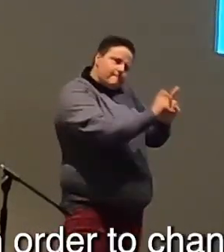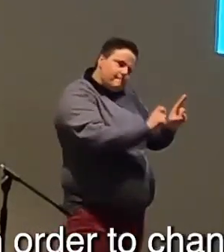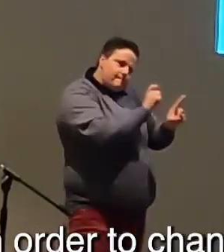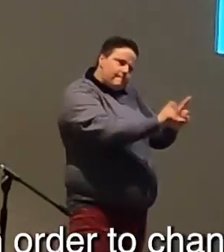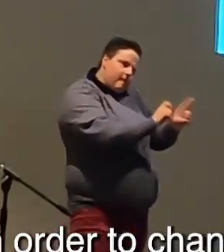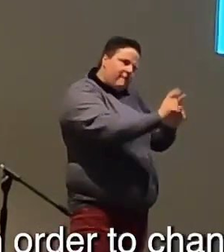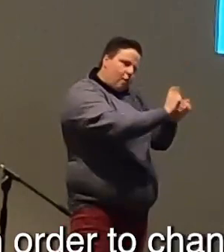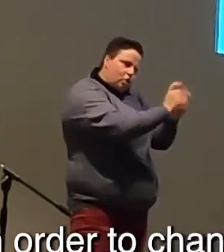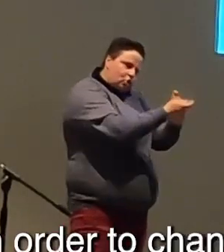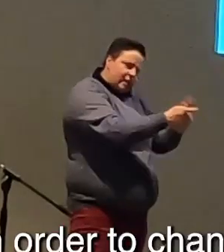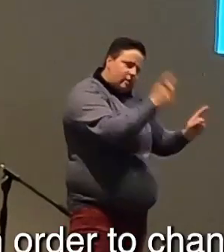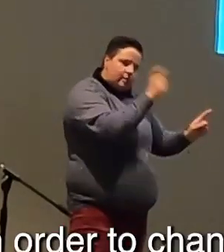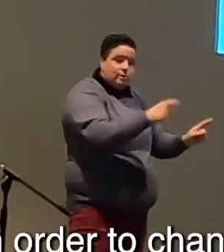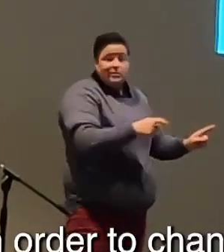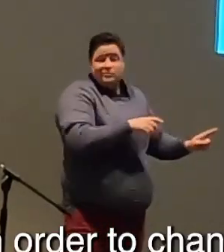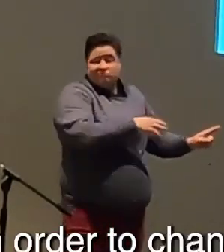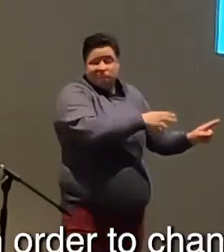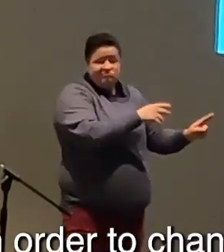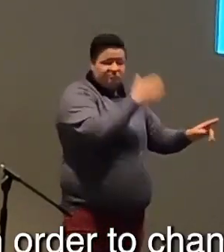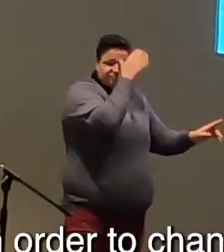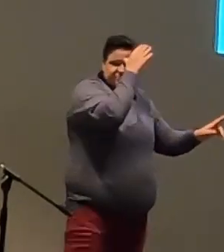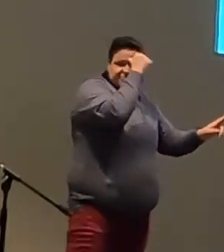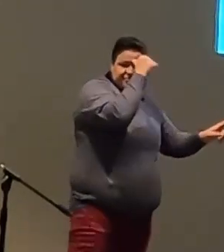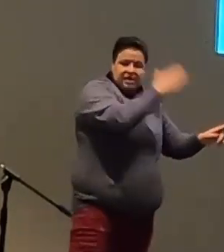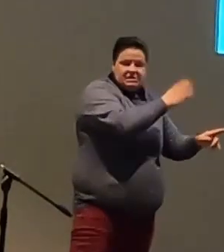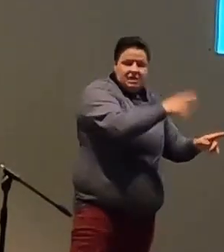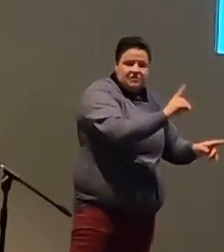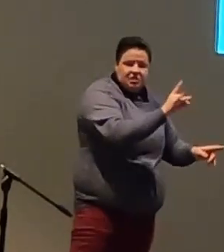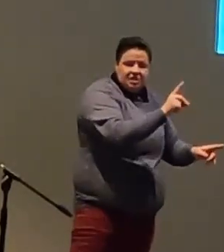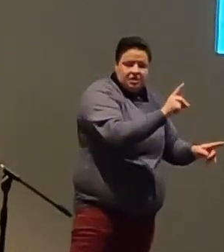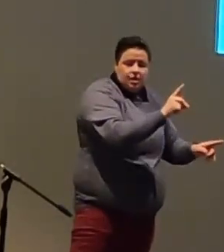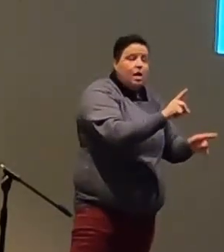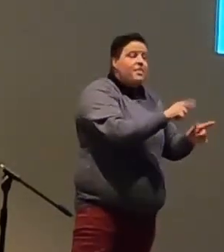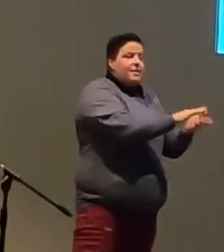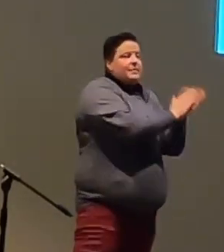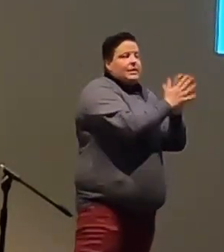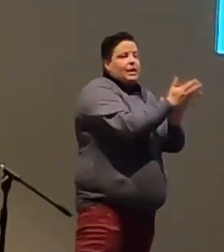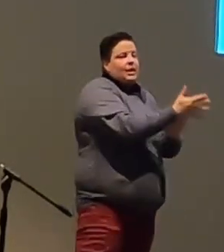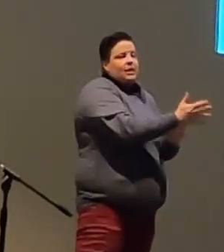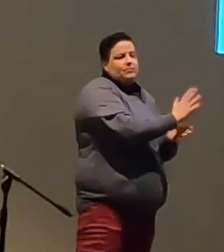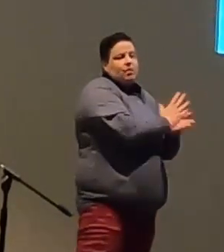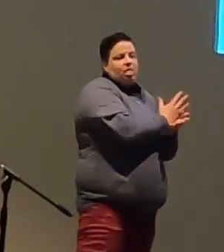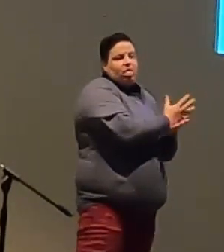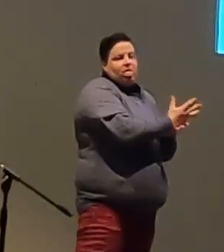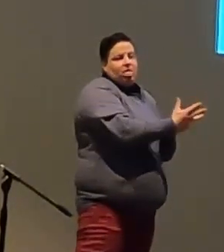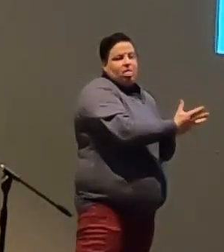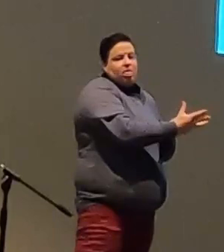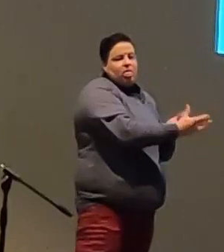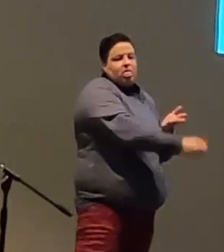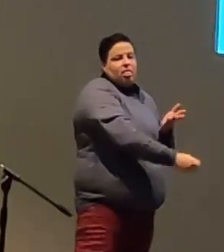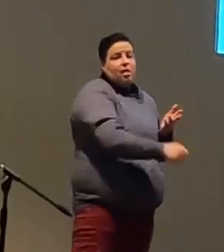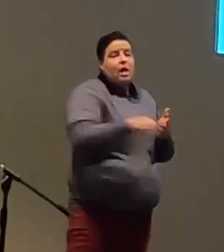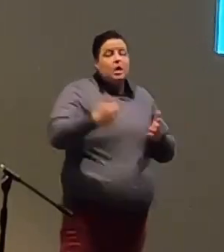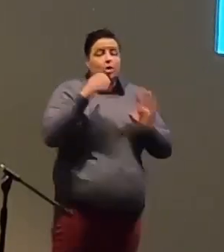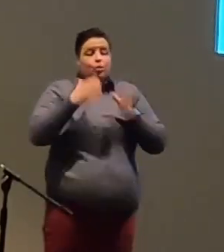to change, and they never really did. Although they went out of fashion and other groups came to the